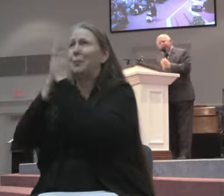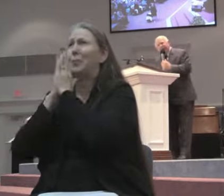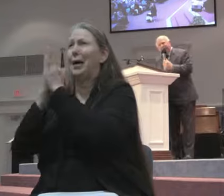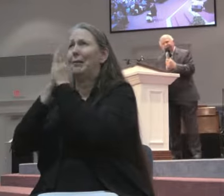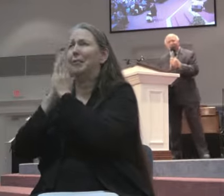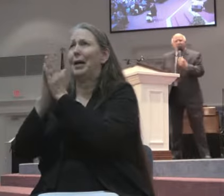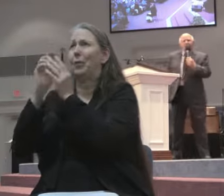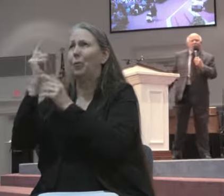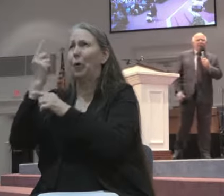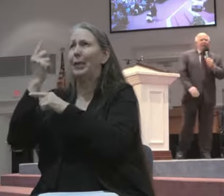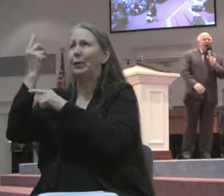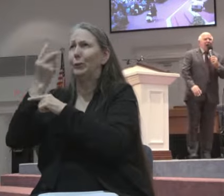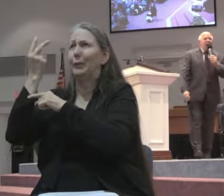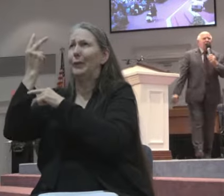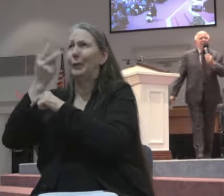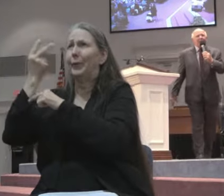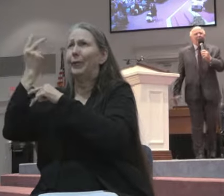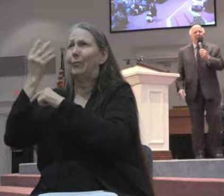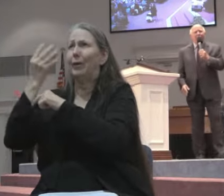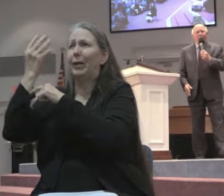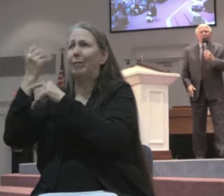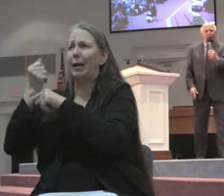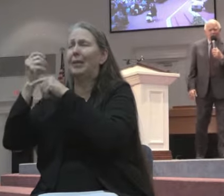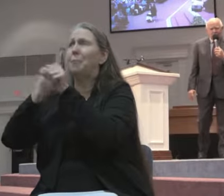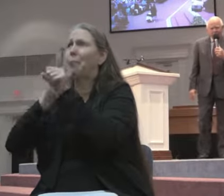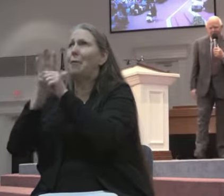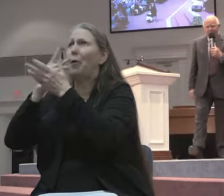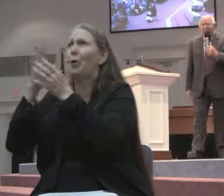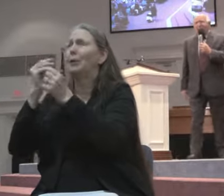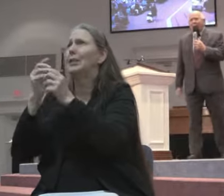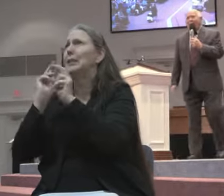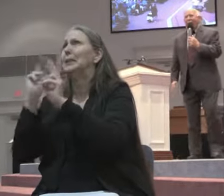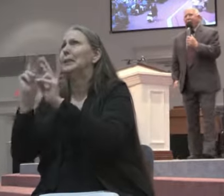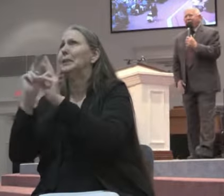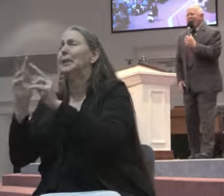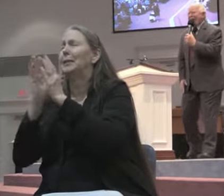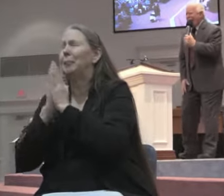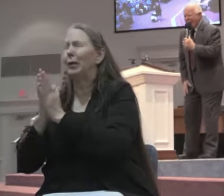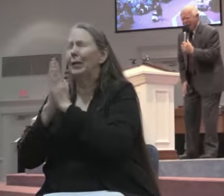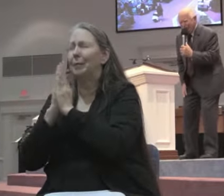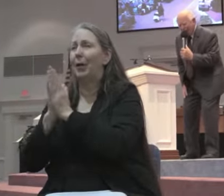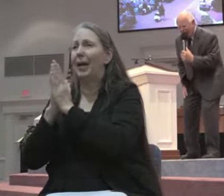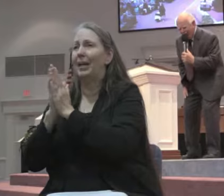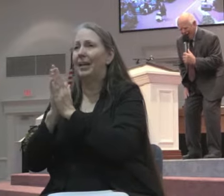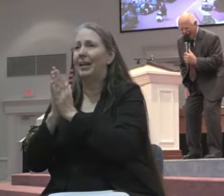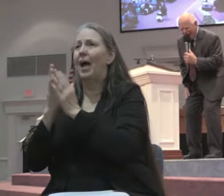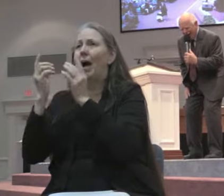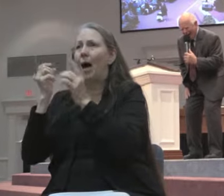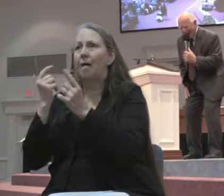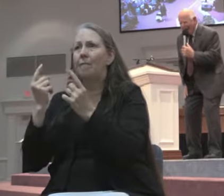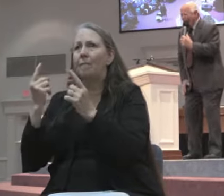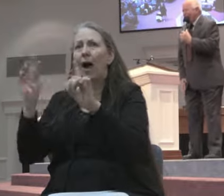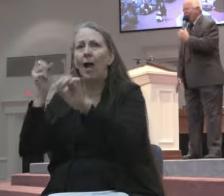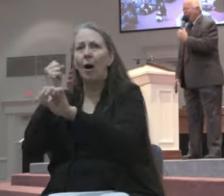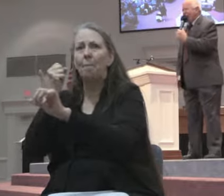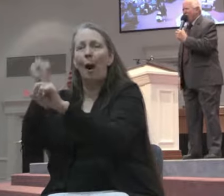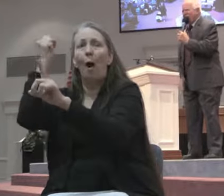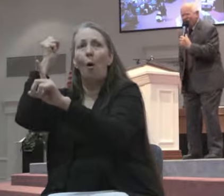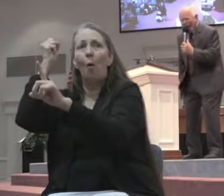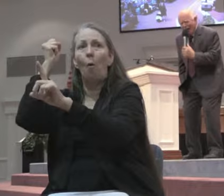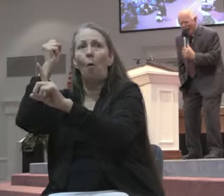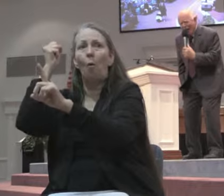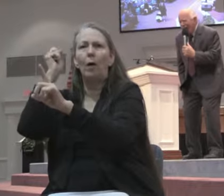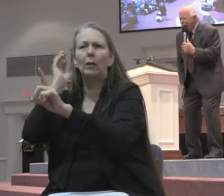for days for God's promise of the Holy Ghost. The Bible said, and suddenly there